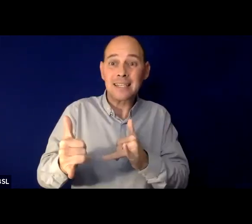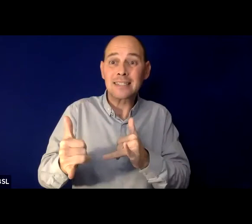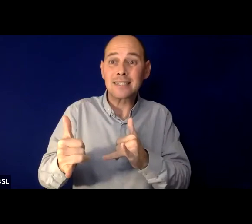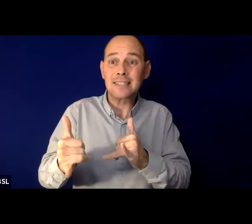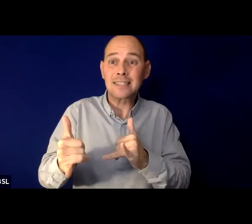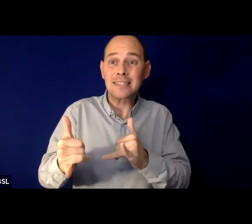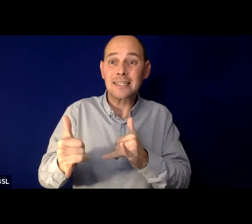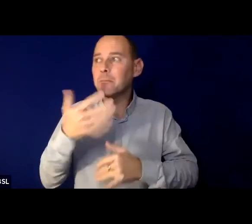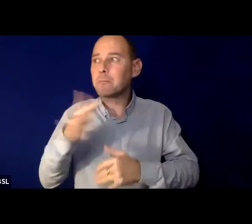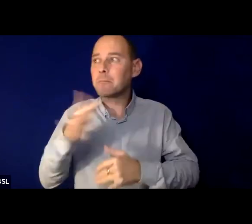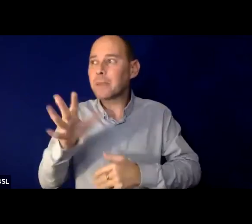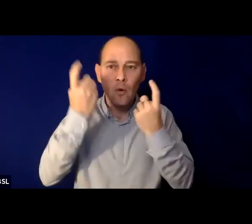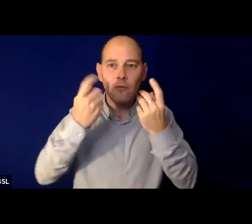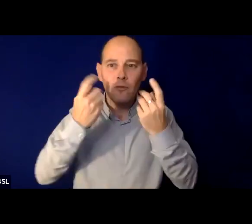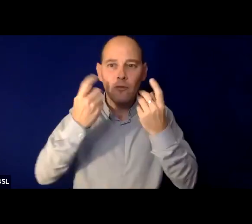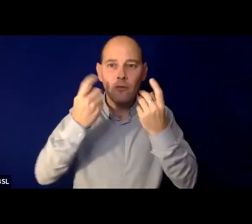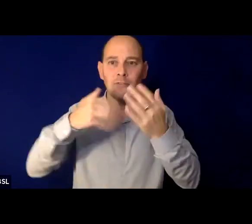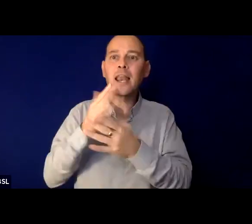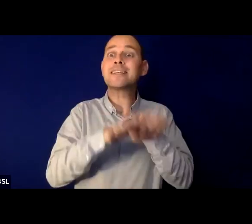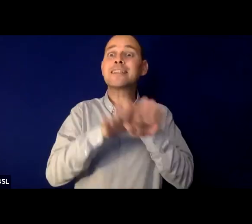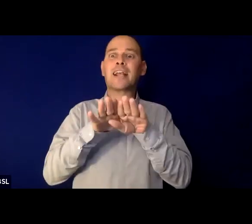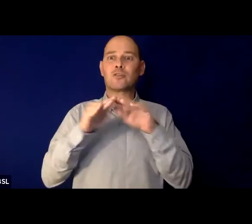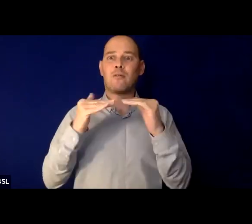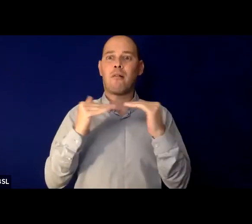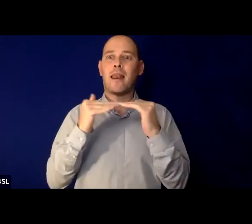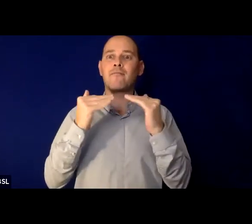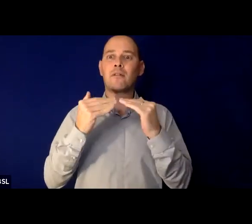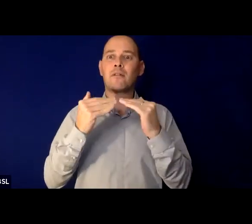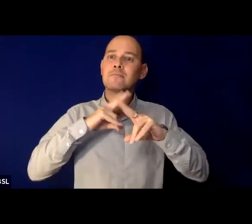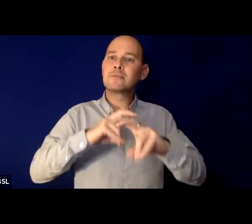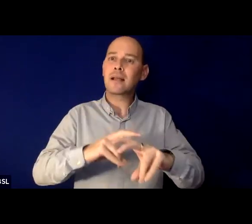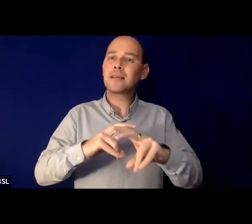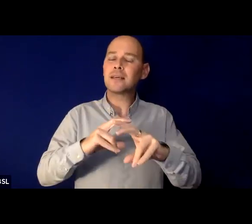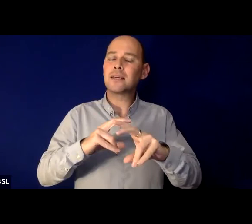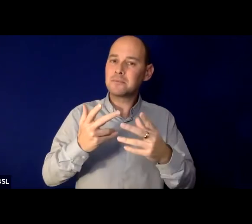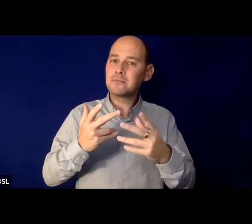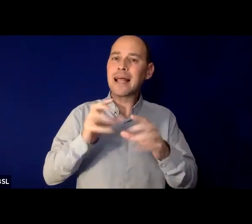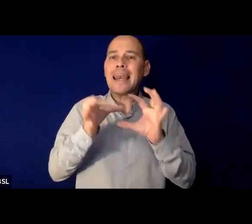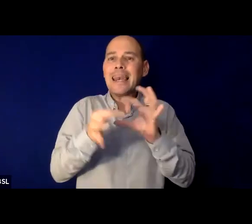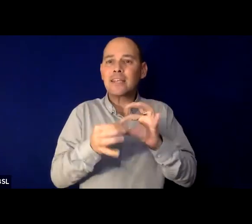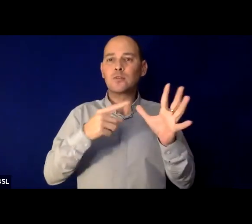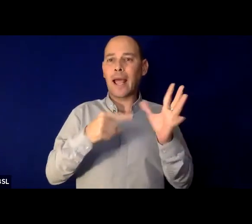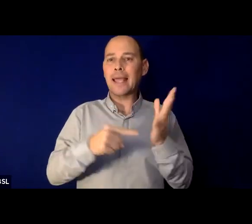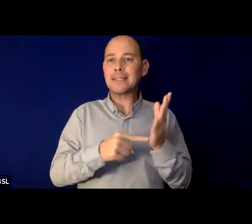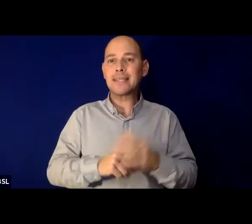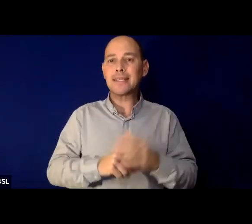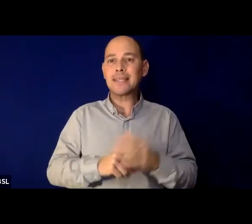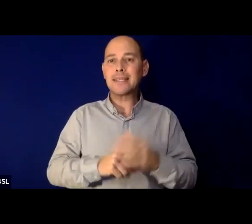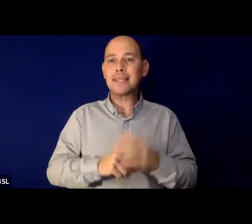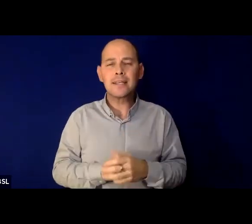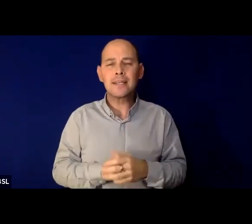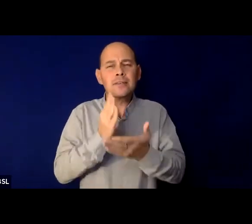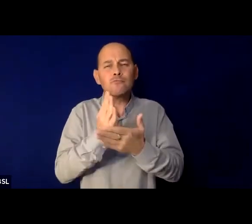developed national level study that's been done certainly in recent memory around AT. And so it's really